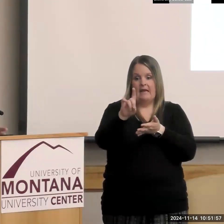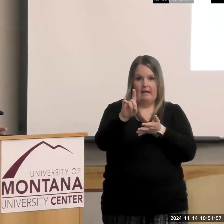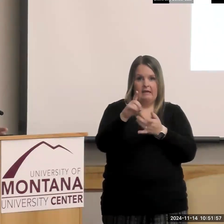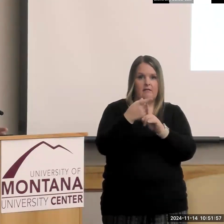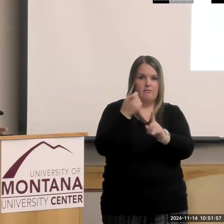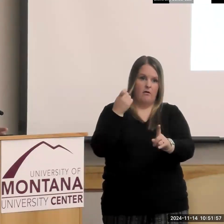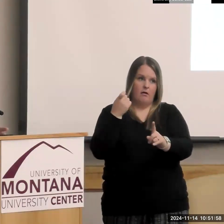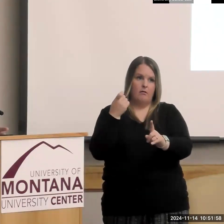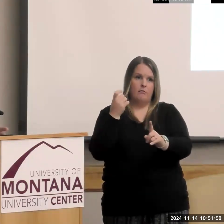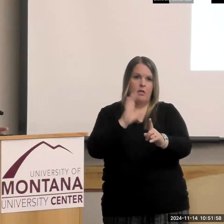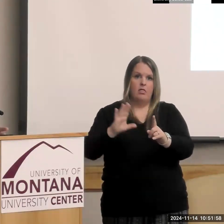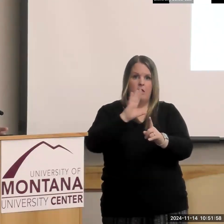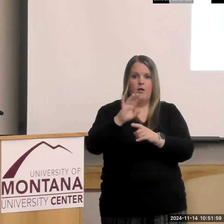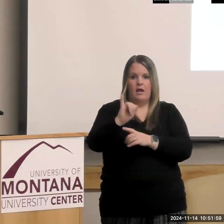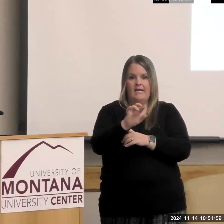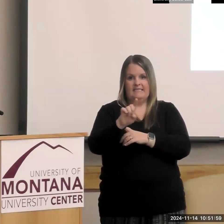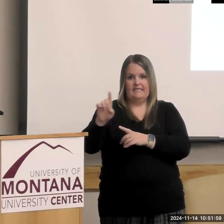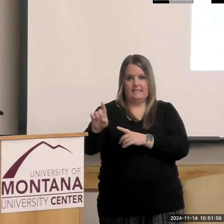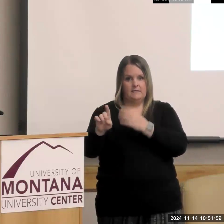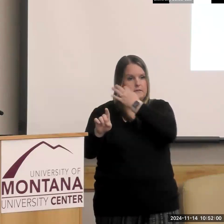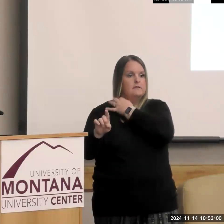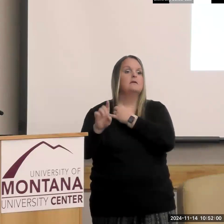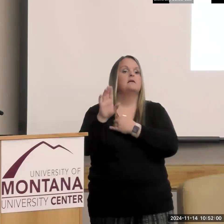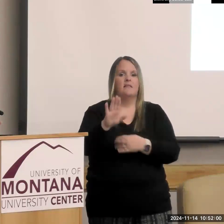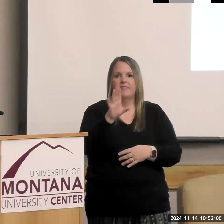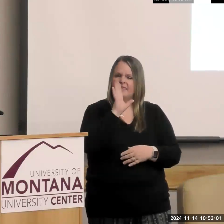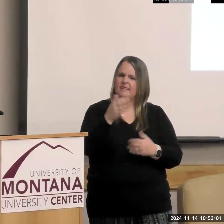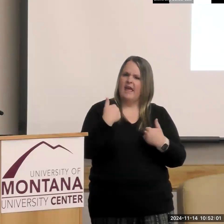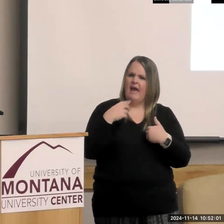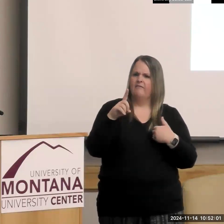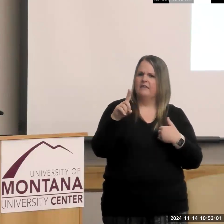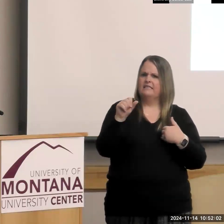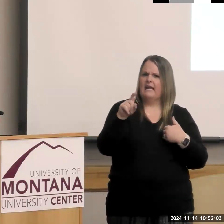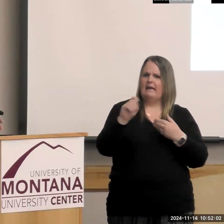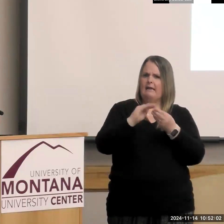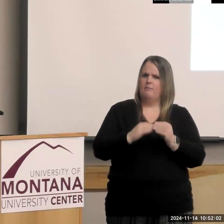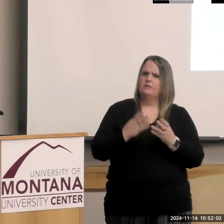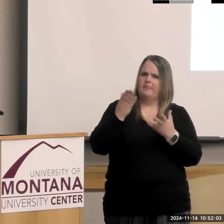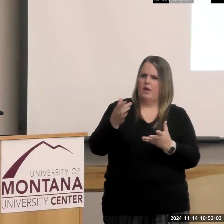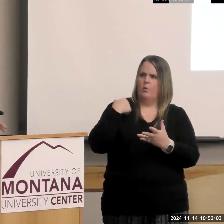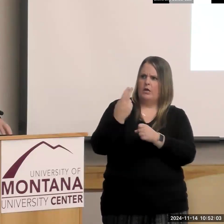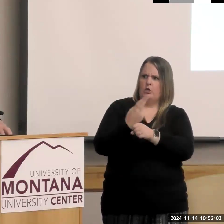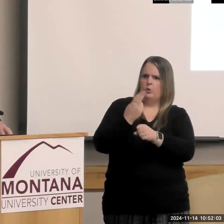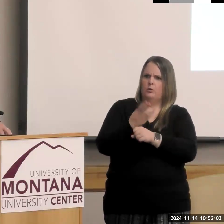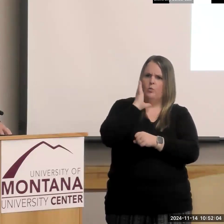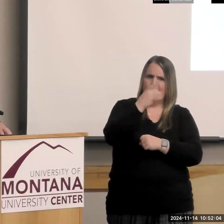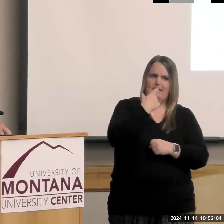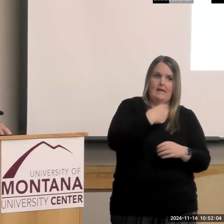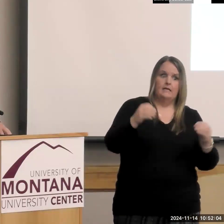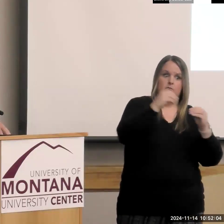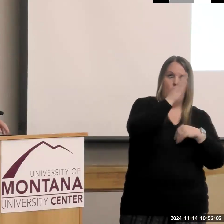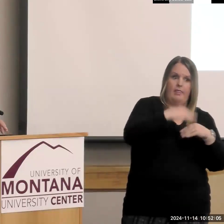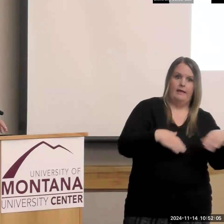of an intellectual disability. There are data points out there that we can draw from that will say it's more than this number,